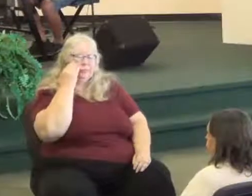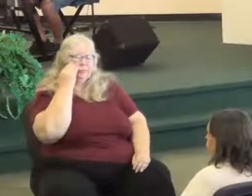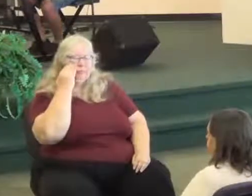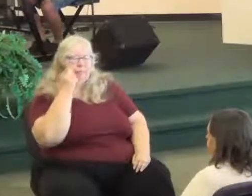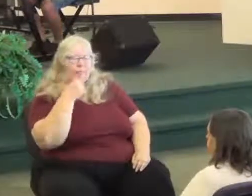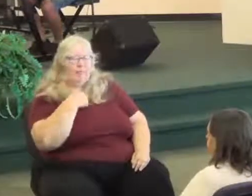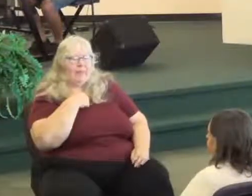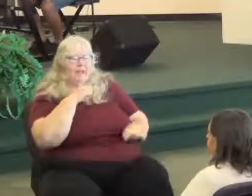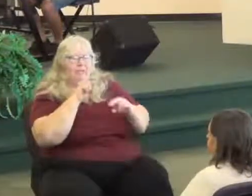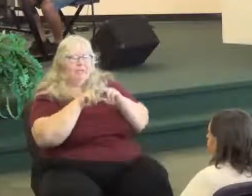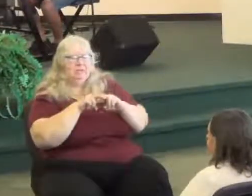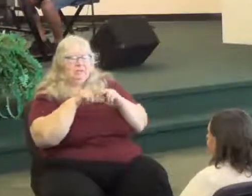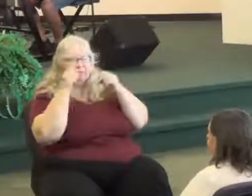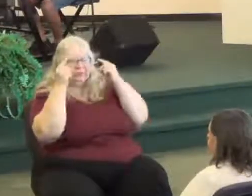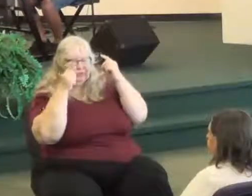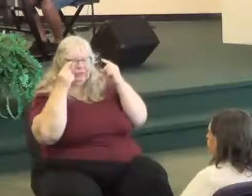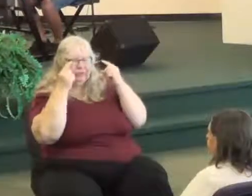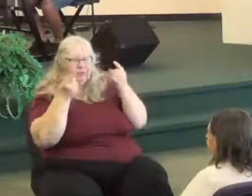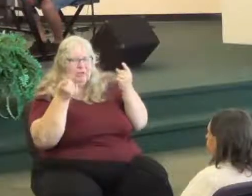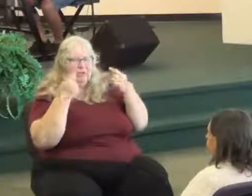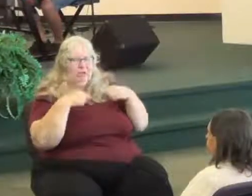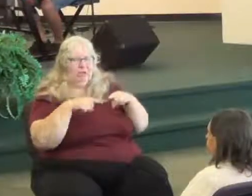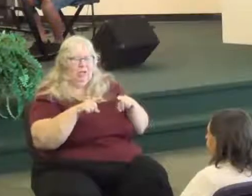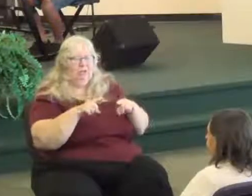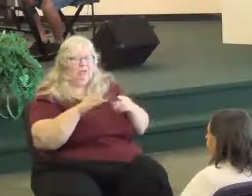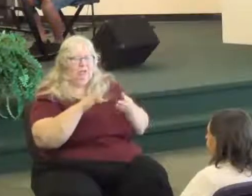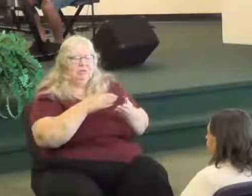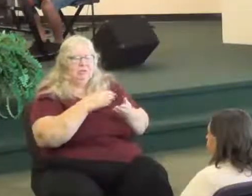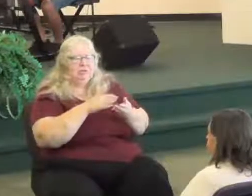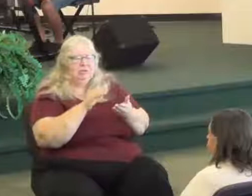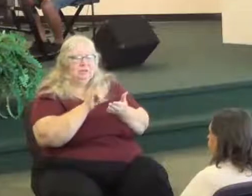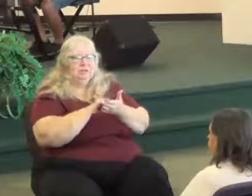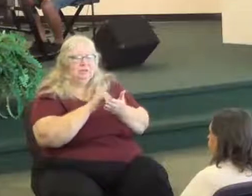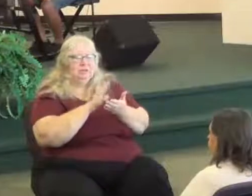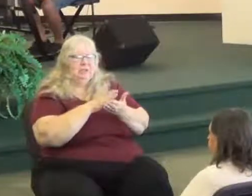I was just sitting there thinking when we were singing out.